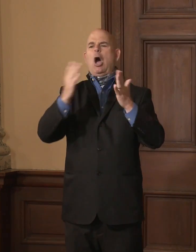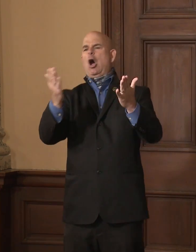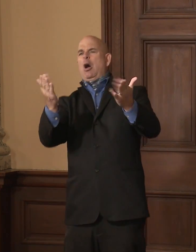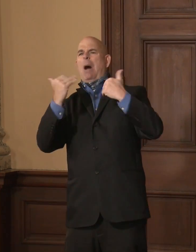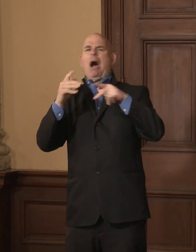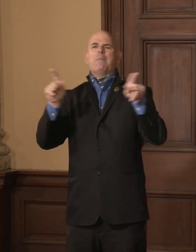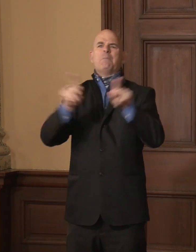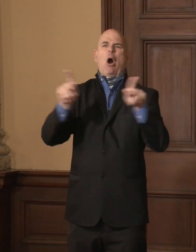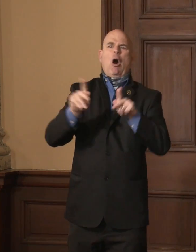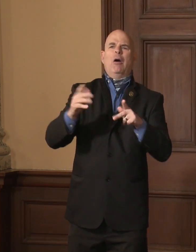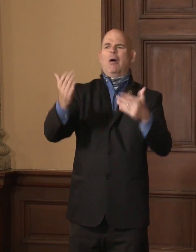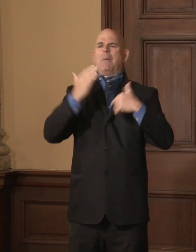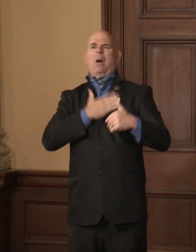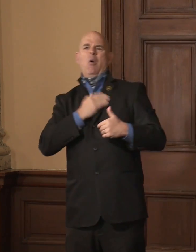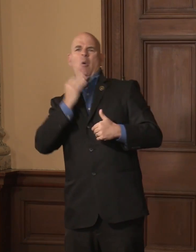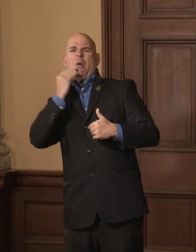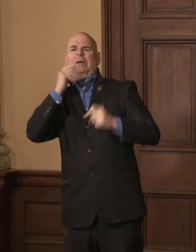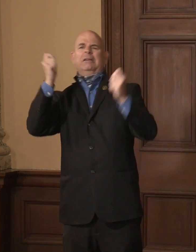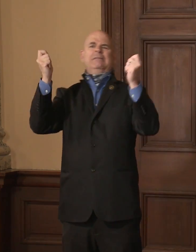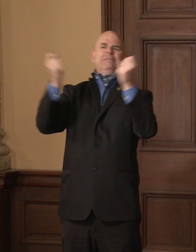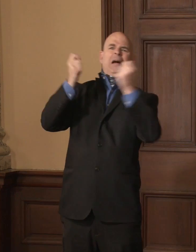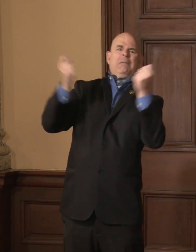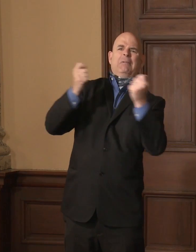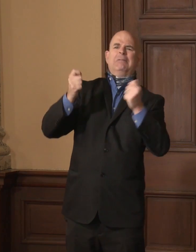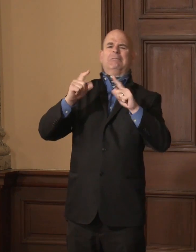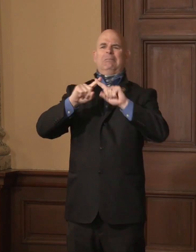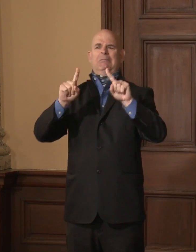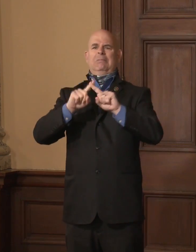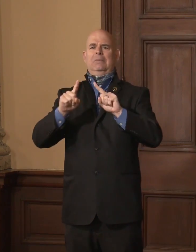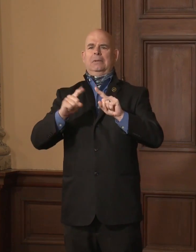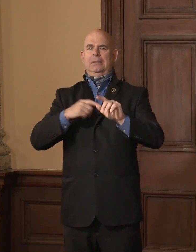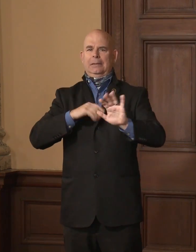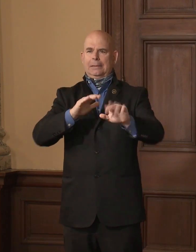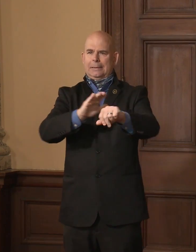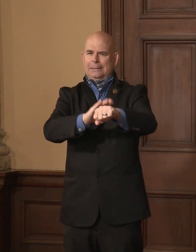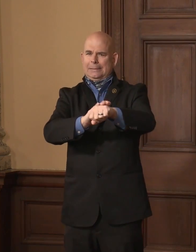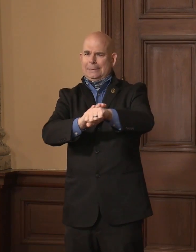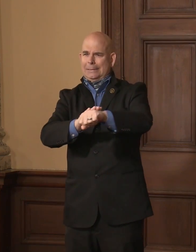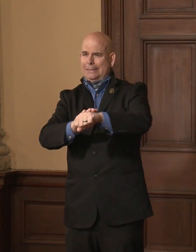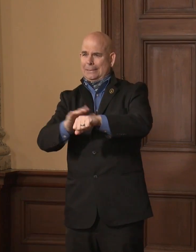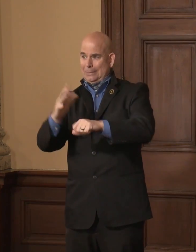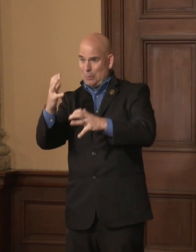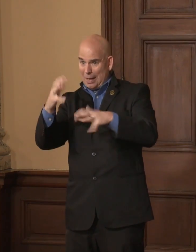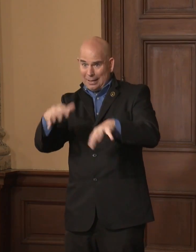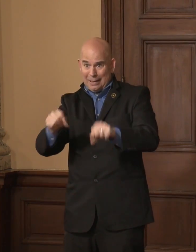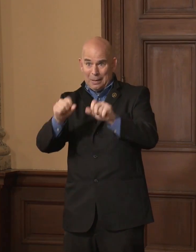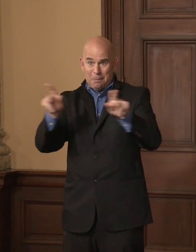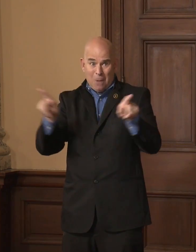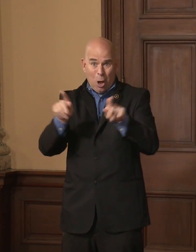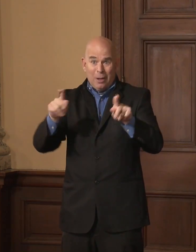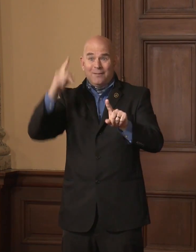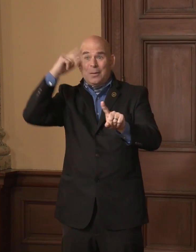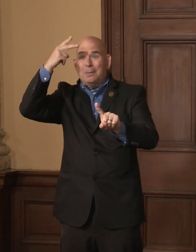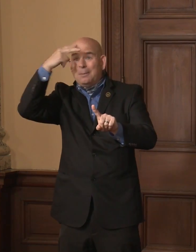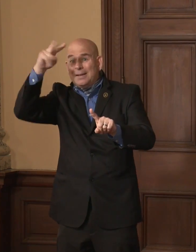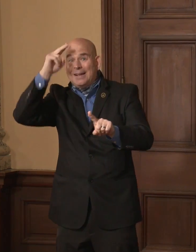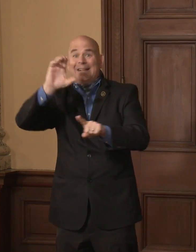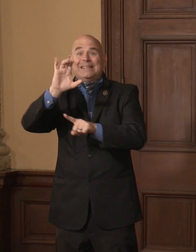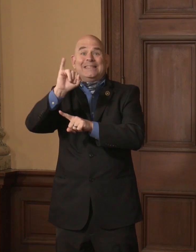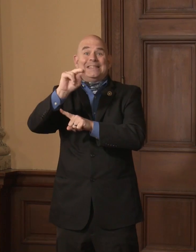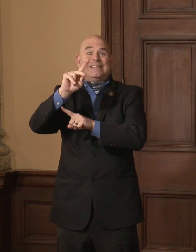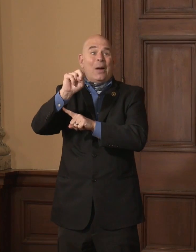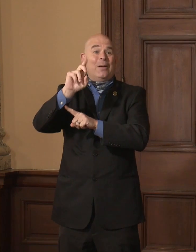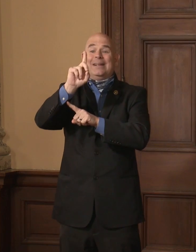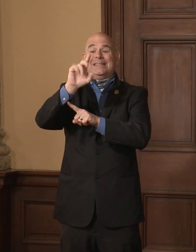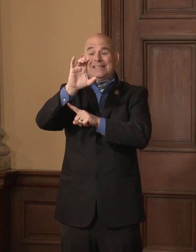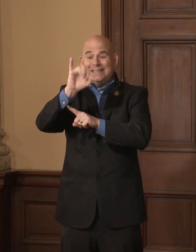inviting friends and family over for a cookout, a graduation ceremony, Cinco de Mayo party, or Mother's Day brunch, you're putting yourself, your friends,